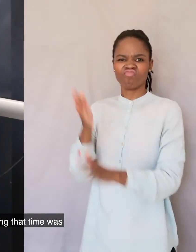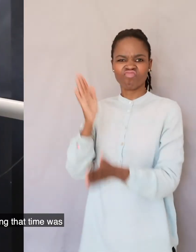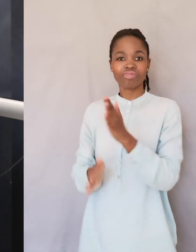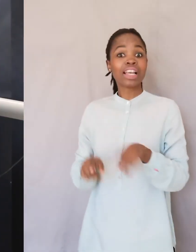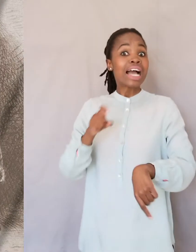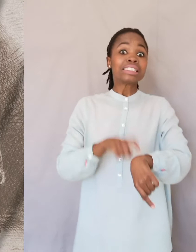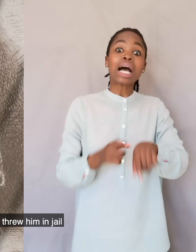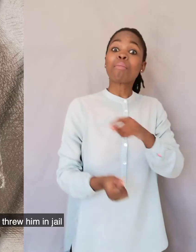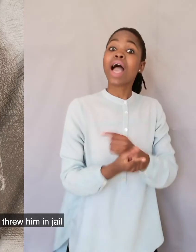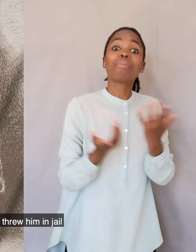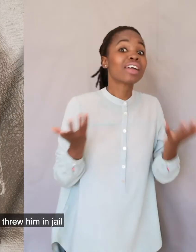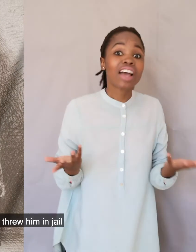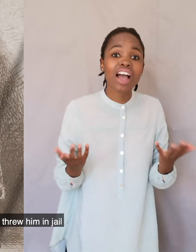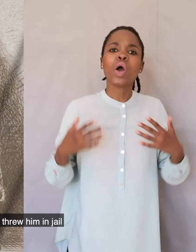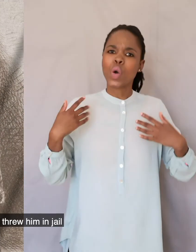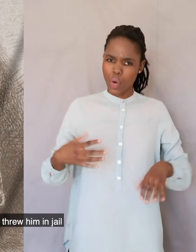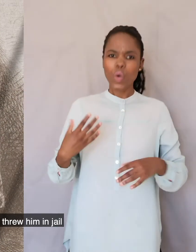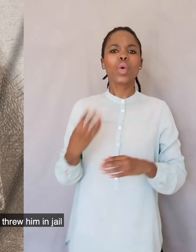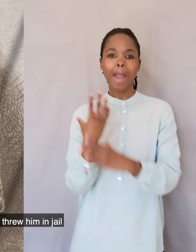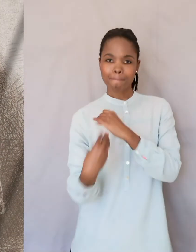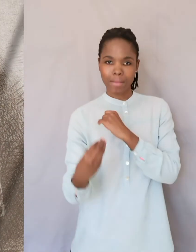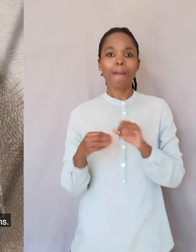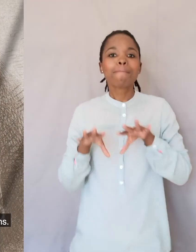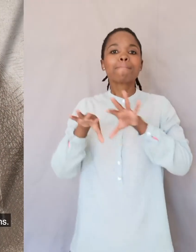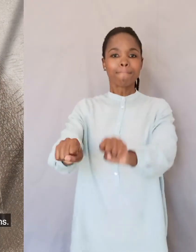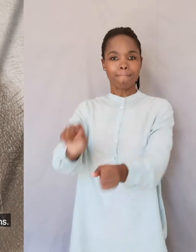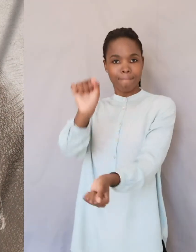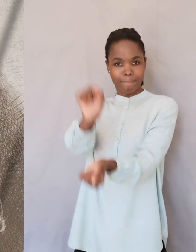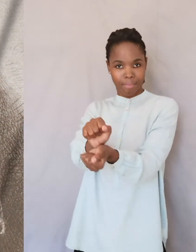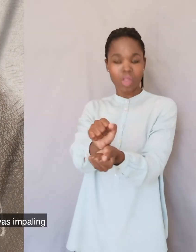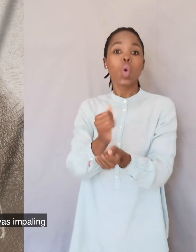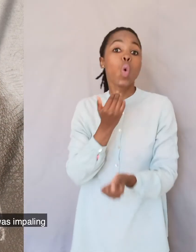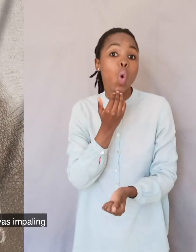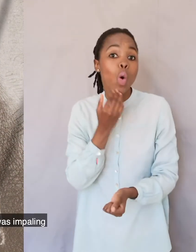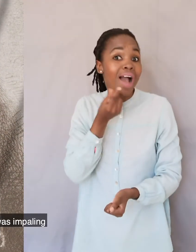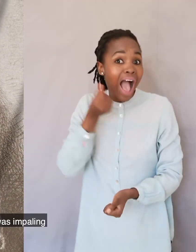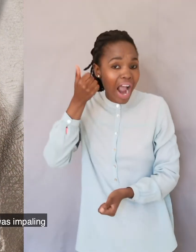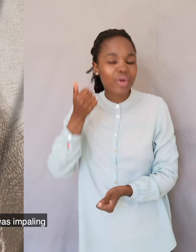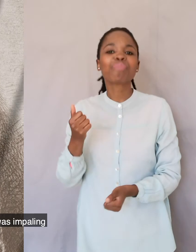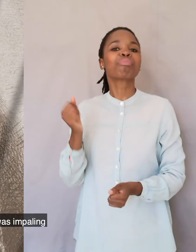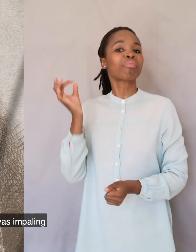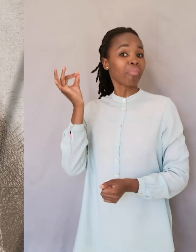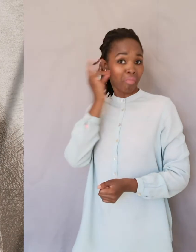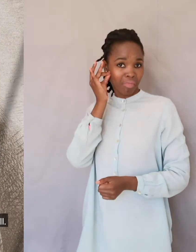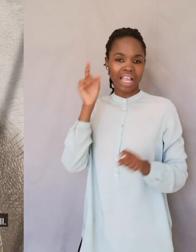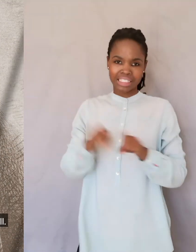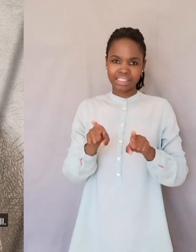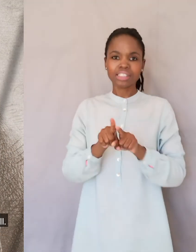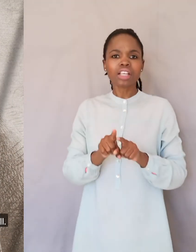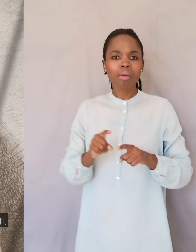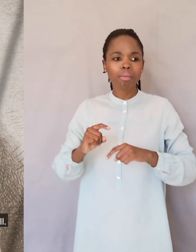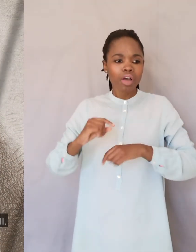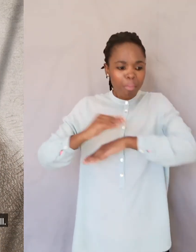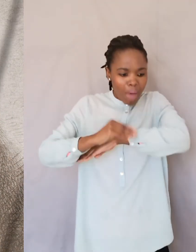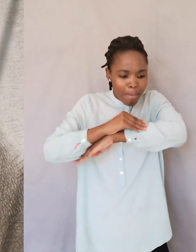that time was they actually caught him and they threw him in jail, the Hungarians. The story goes that he was impaling mice